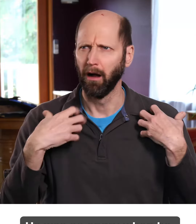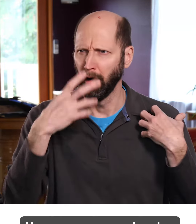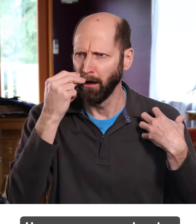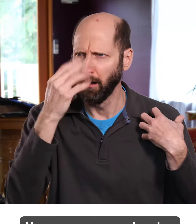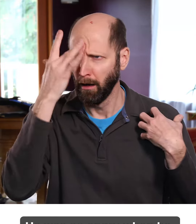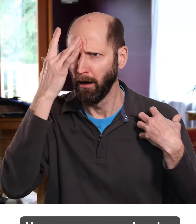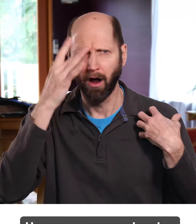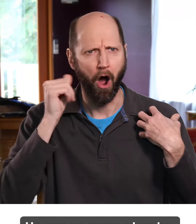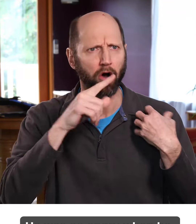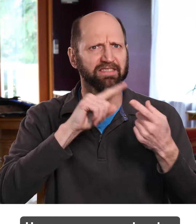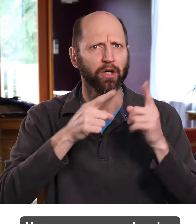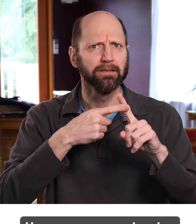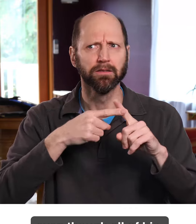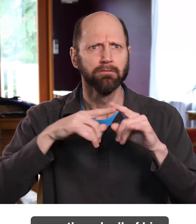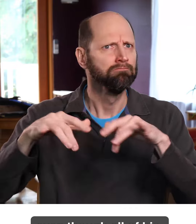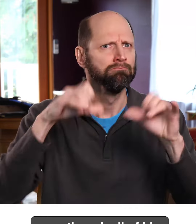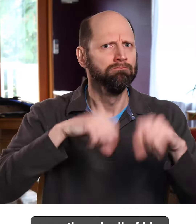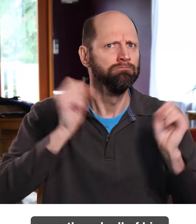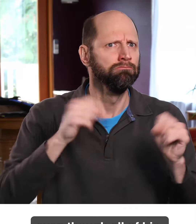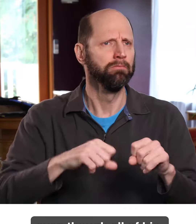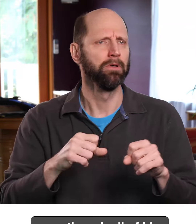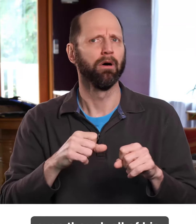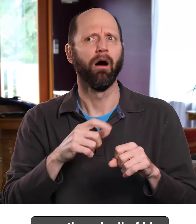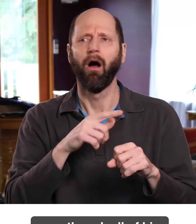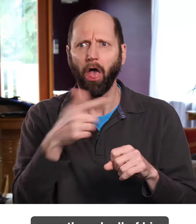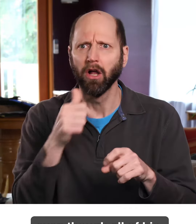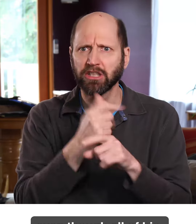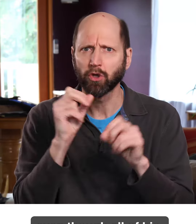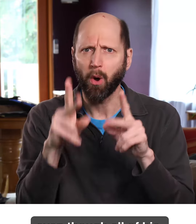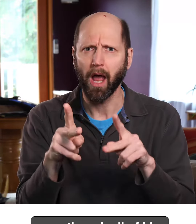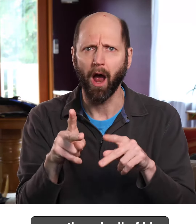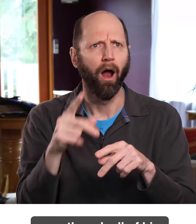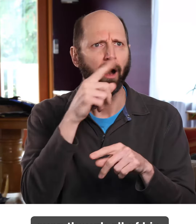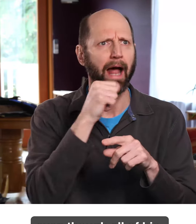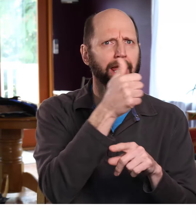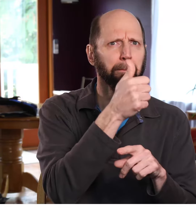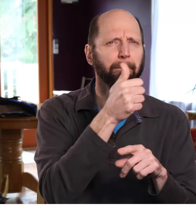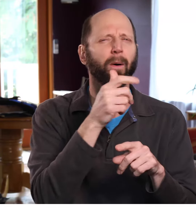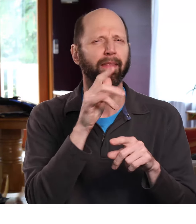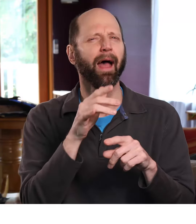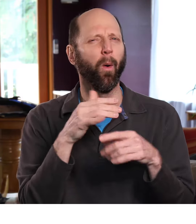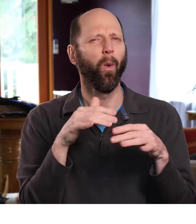he was told no to start driving, even though all of his friends and his sister could. That was a